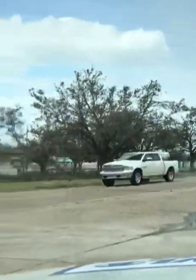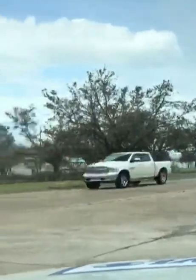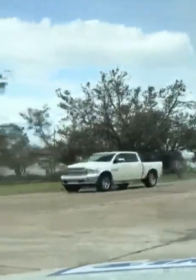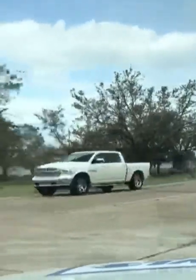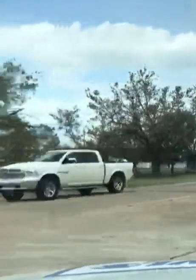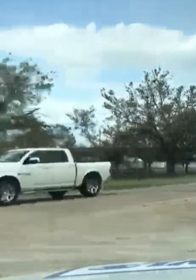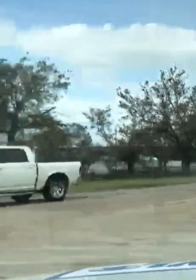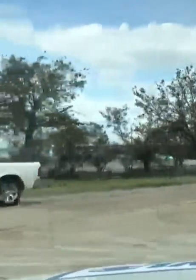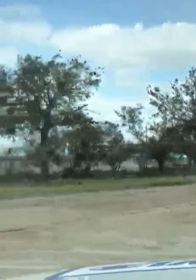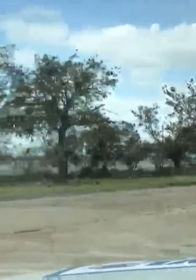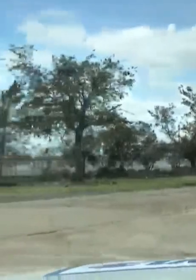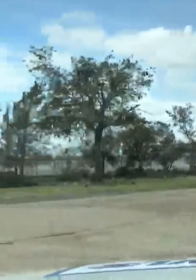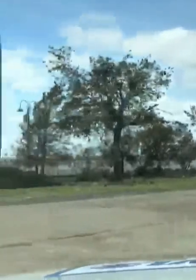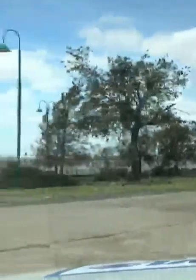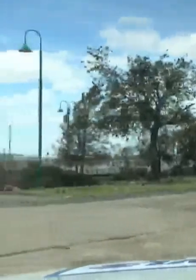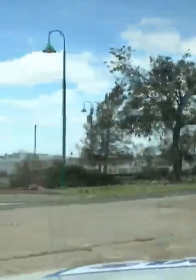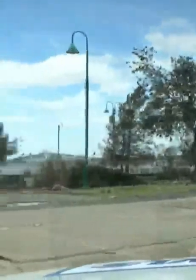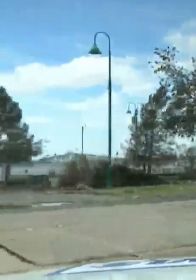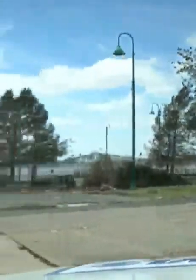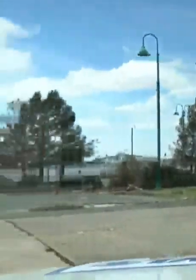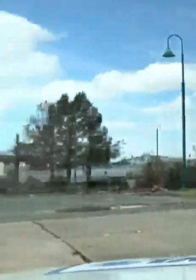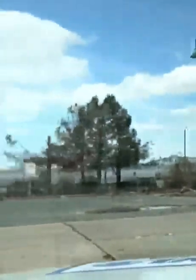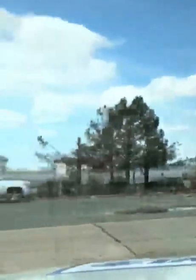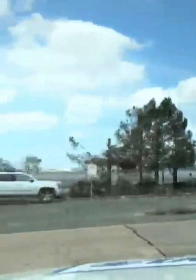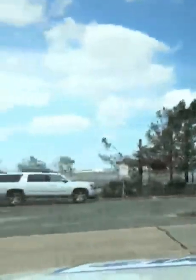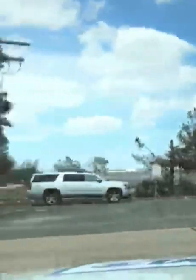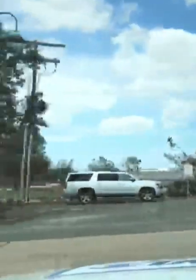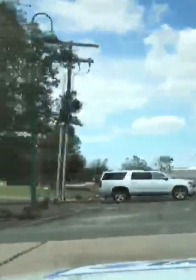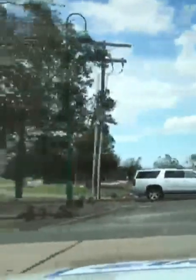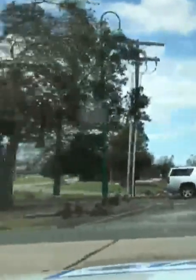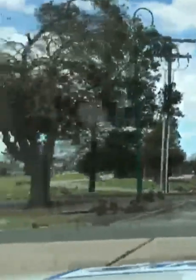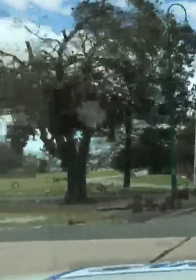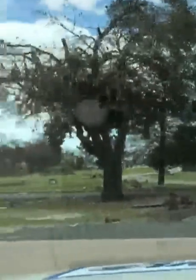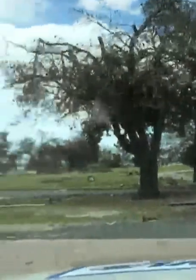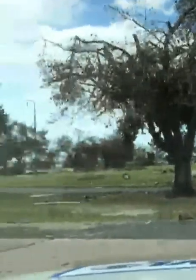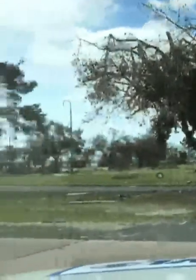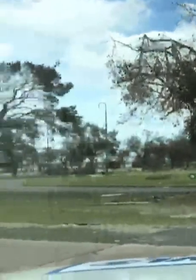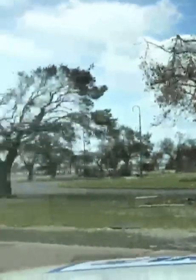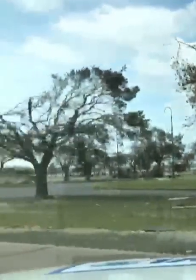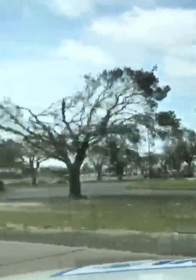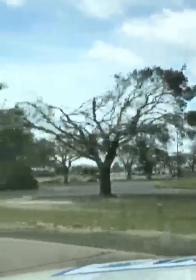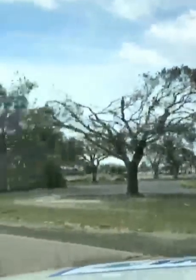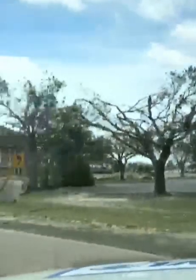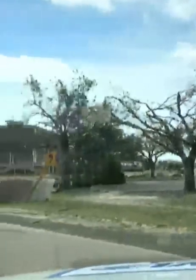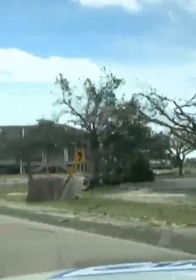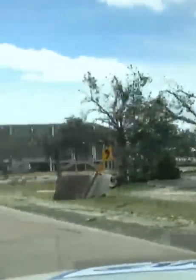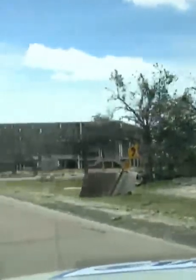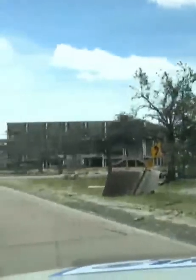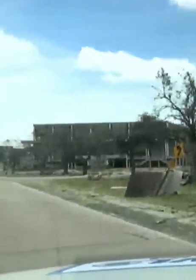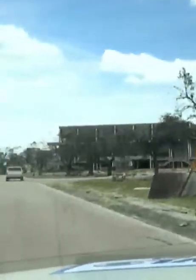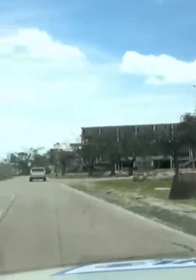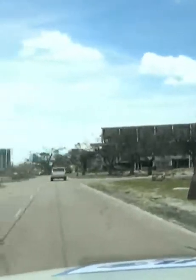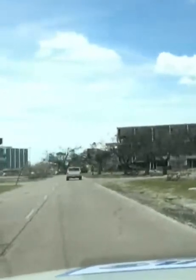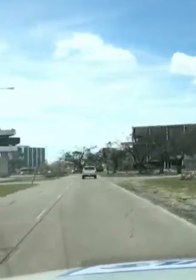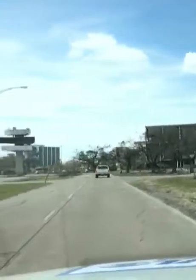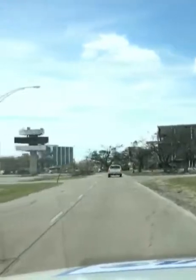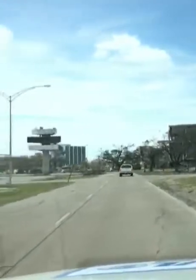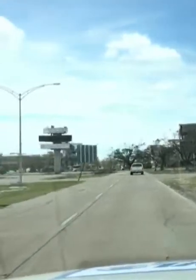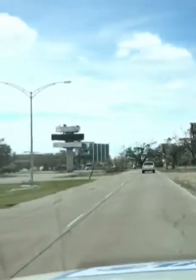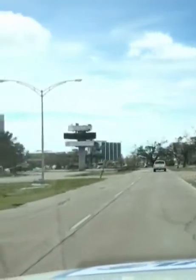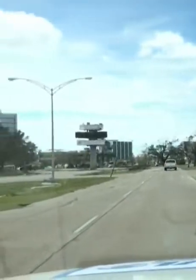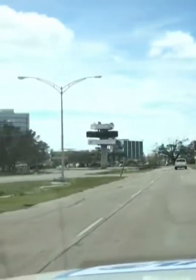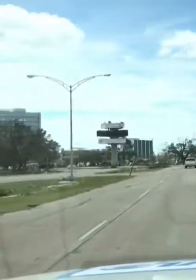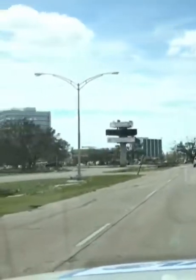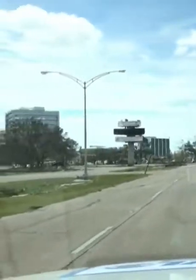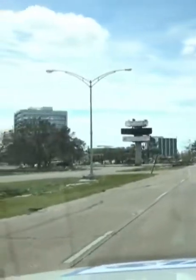Parish. But so far, in this area of Calcasieu Parish, we haven't seen too much standing water.